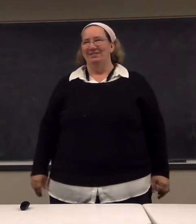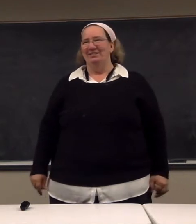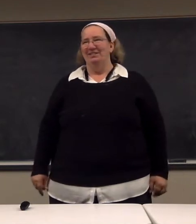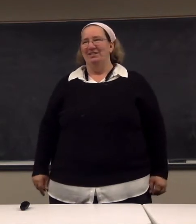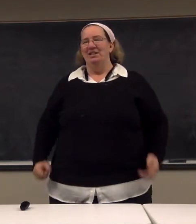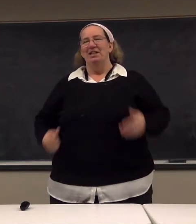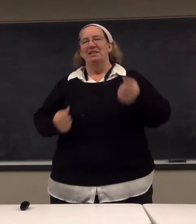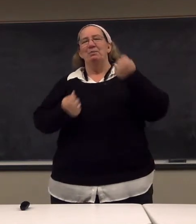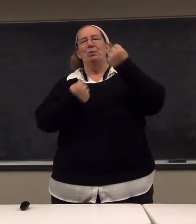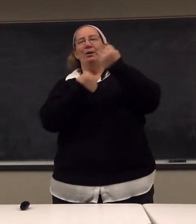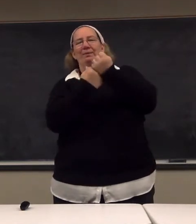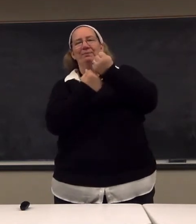Support. Support.